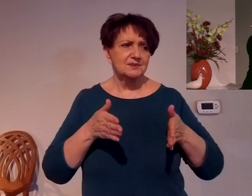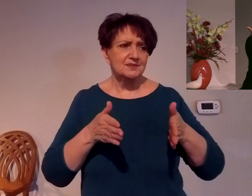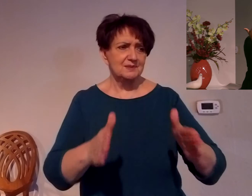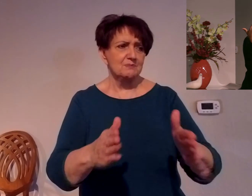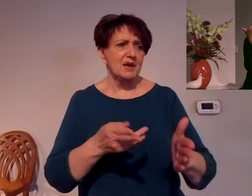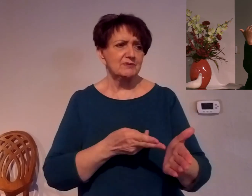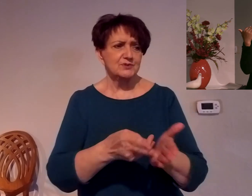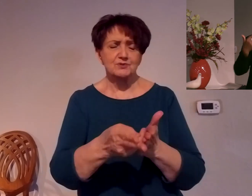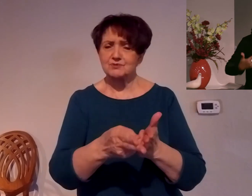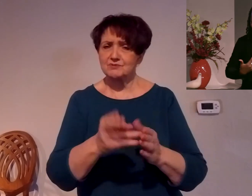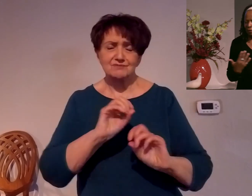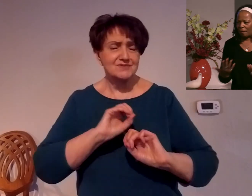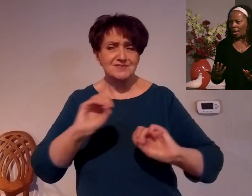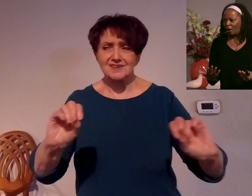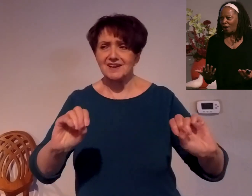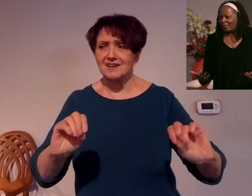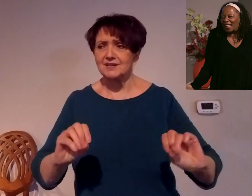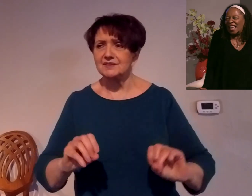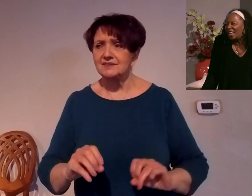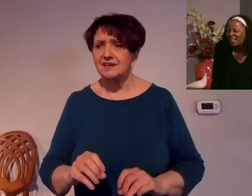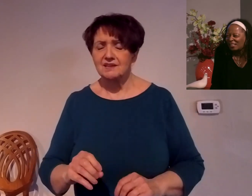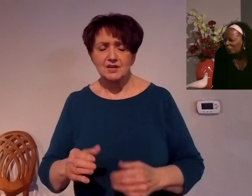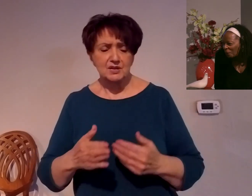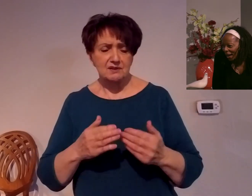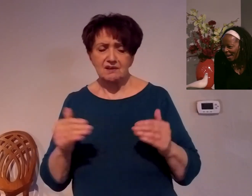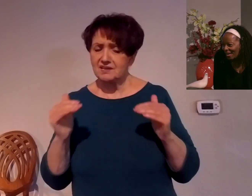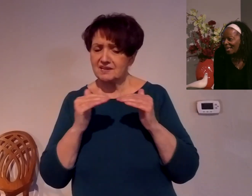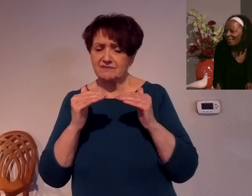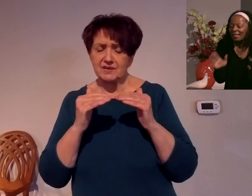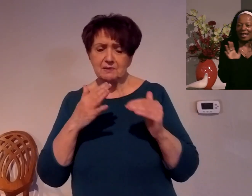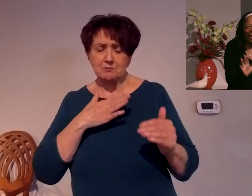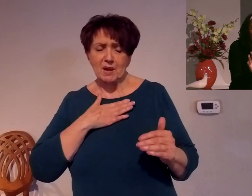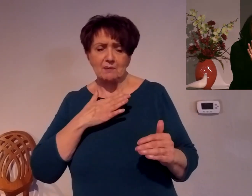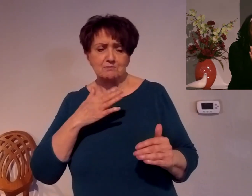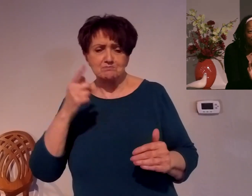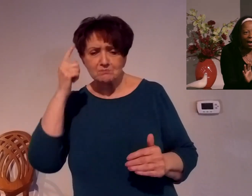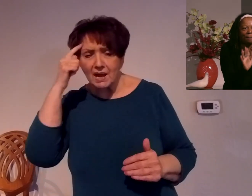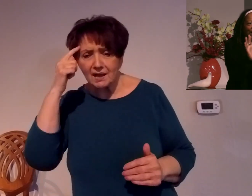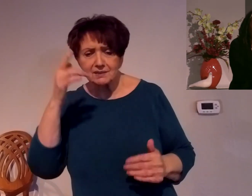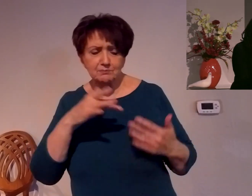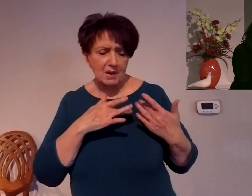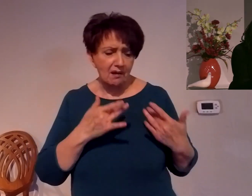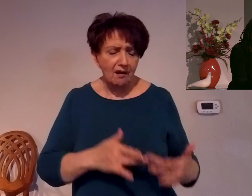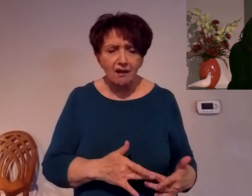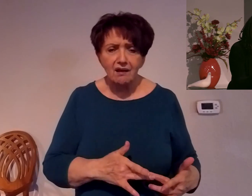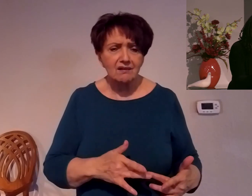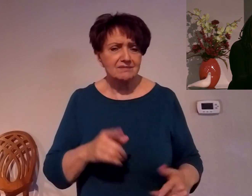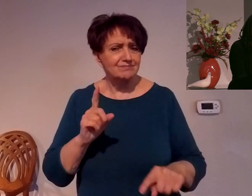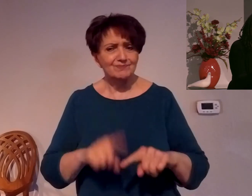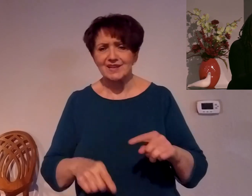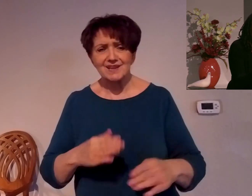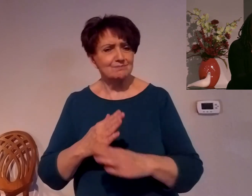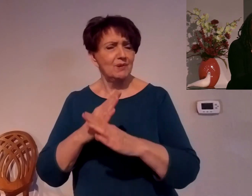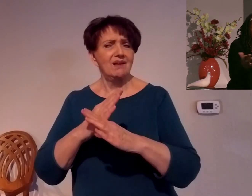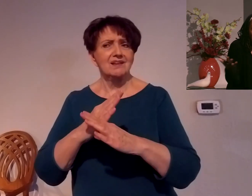the obstacles that are in my mind or in my heart. They can't get in the way. They cannot stop God.